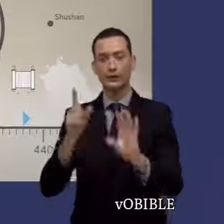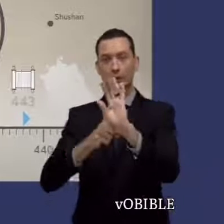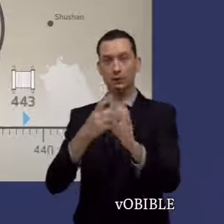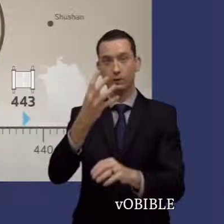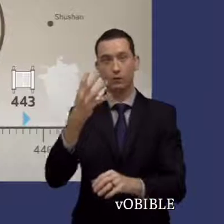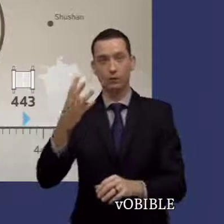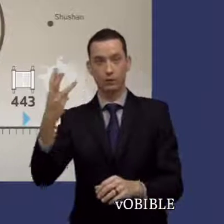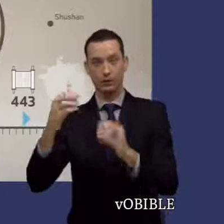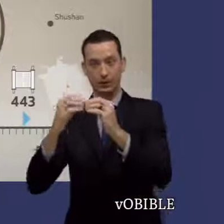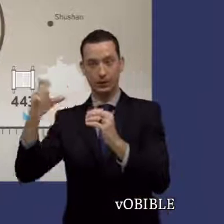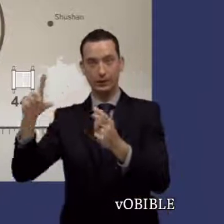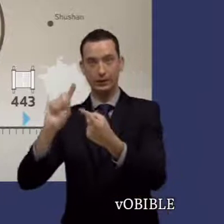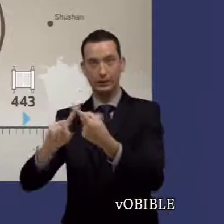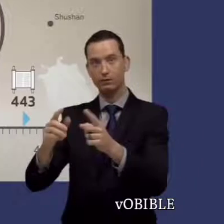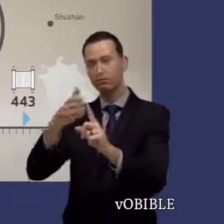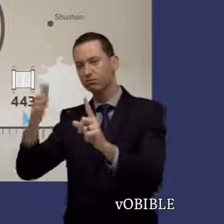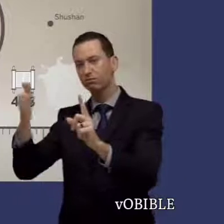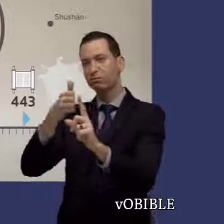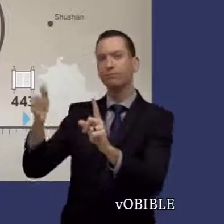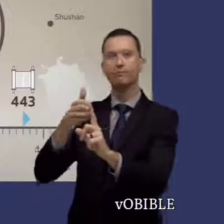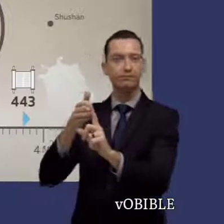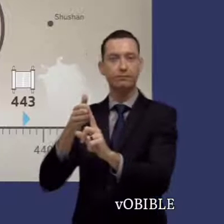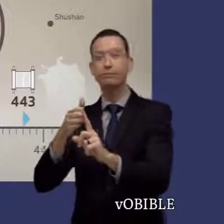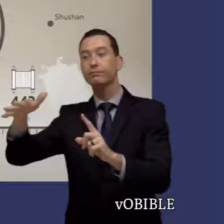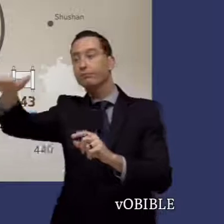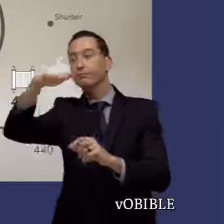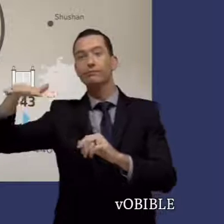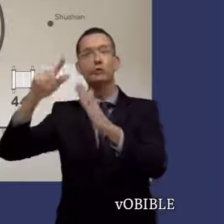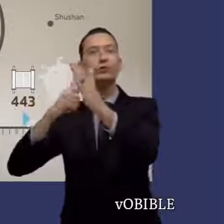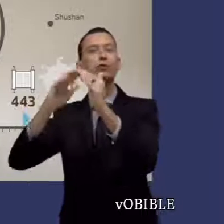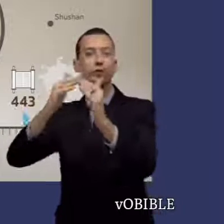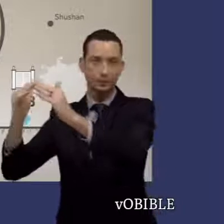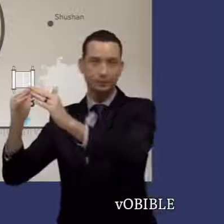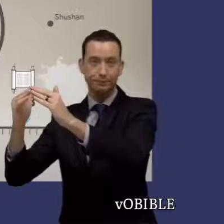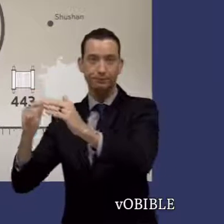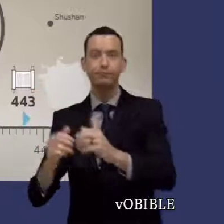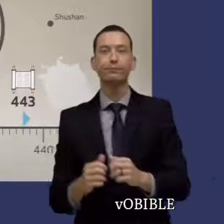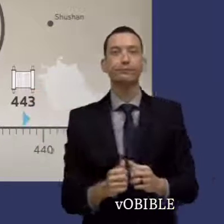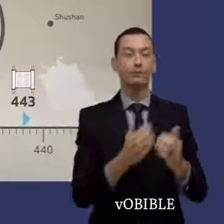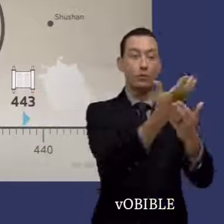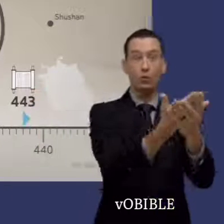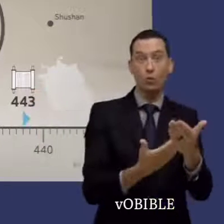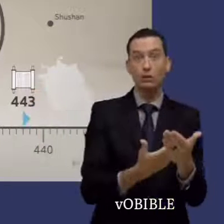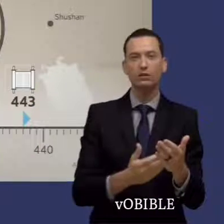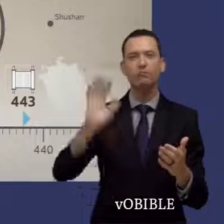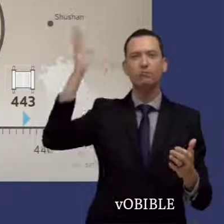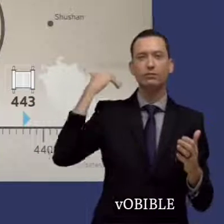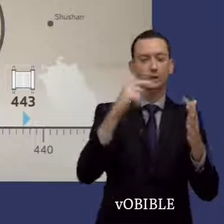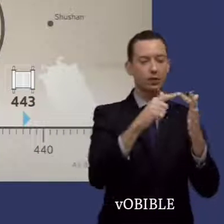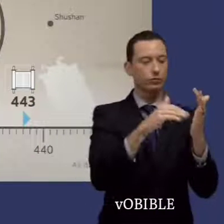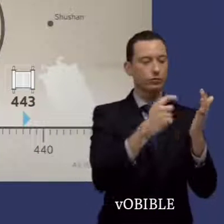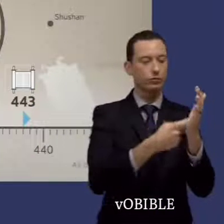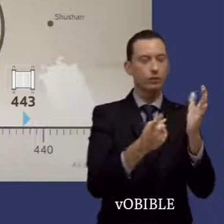Sometime after 443 BCE, the book of Nehemiah was written in Jerusalem. It begins by describing events that happened